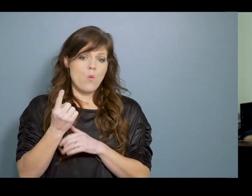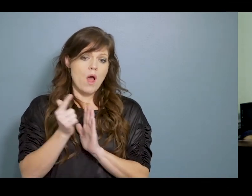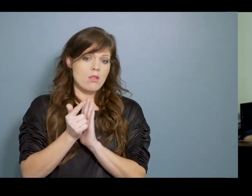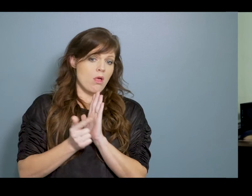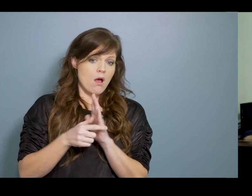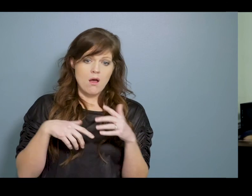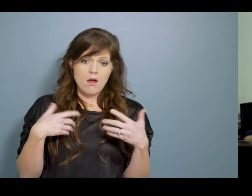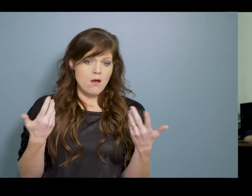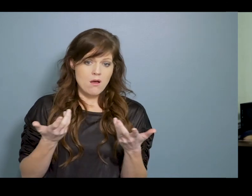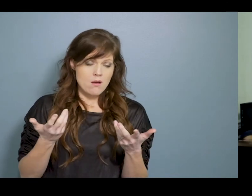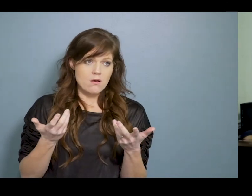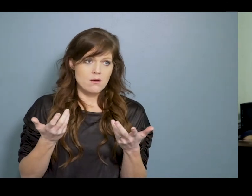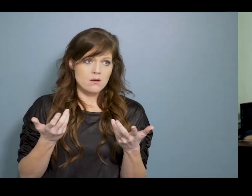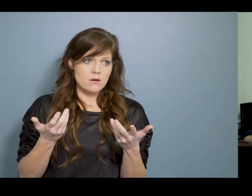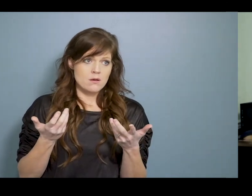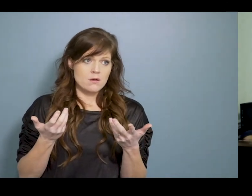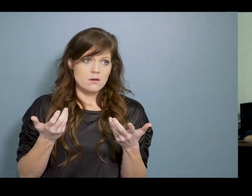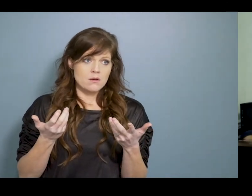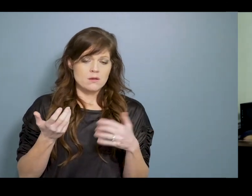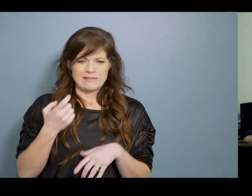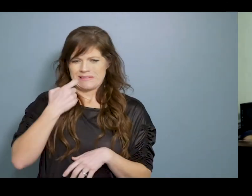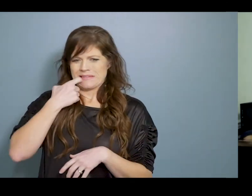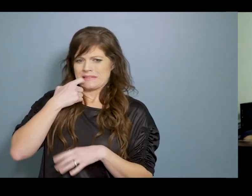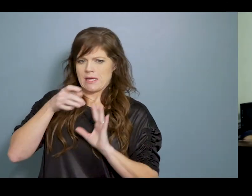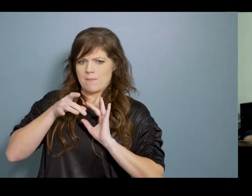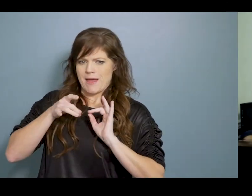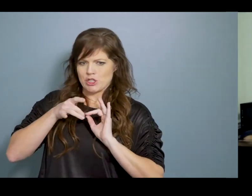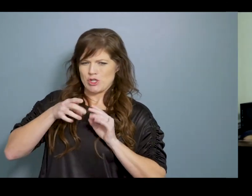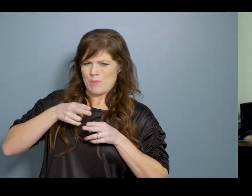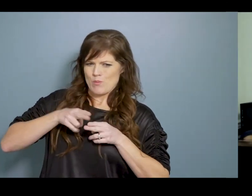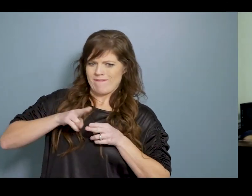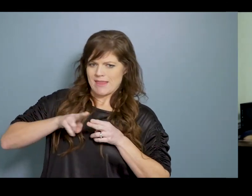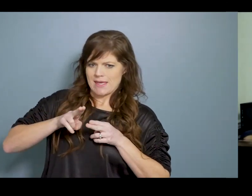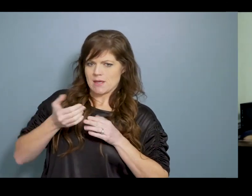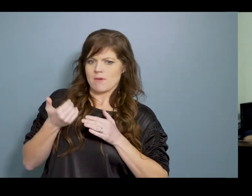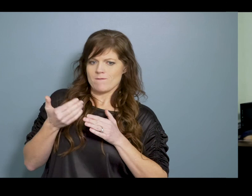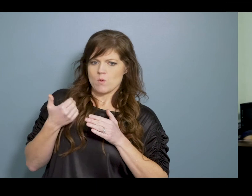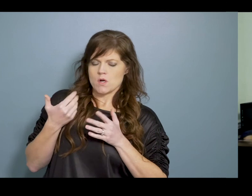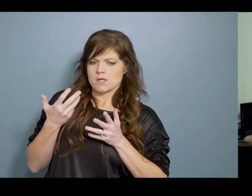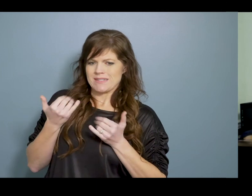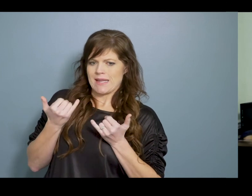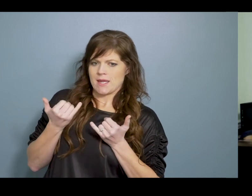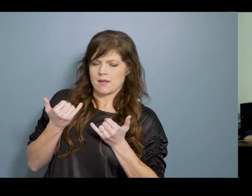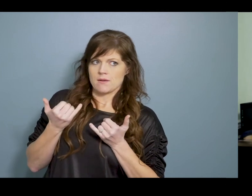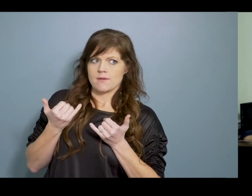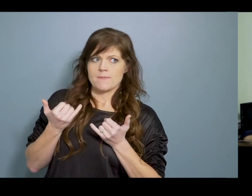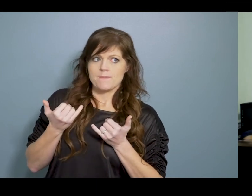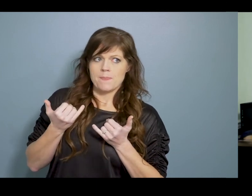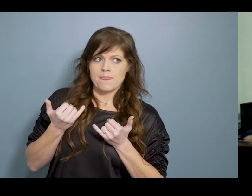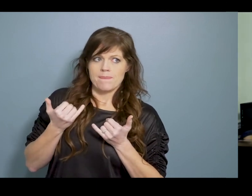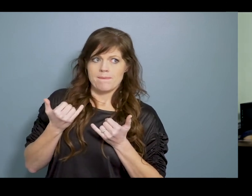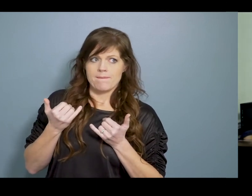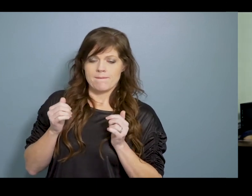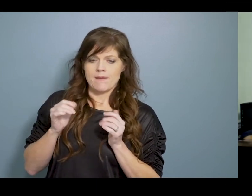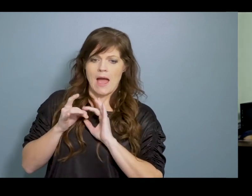One of those, you know, weekly, bi-weekly calls I mentioned that I attend earlier today during the Q&A is